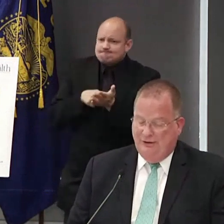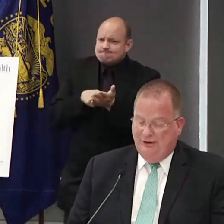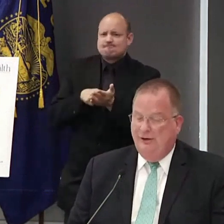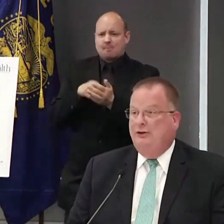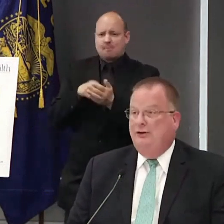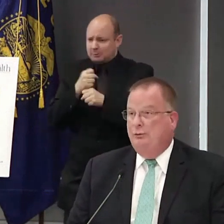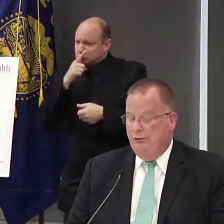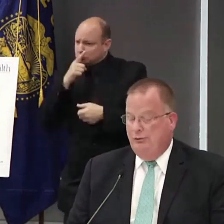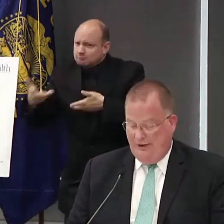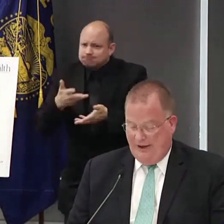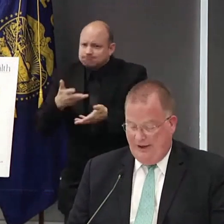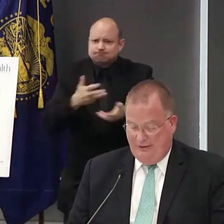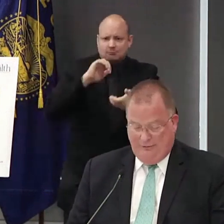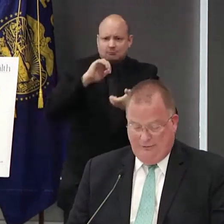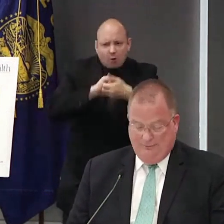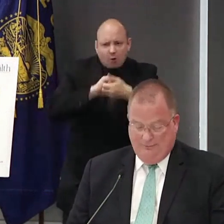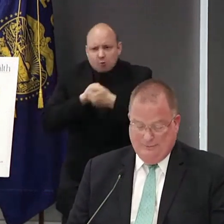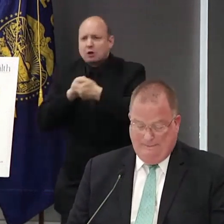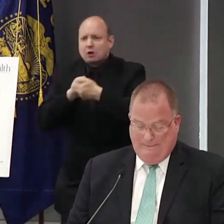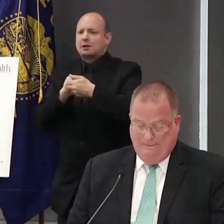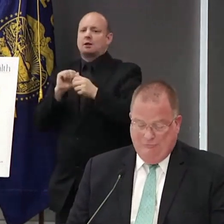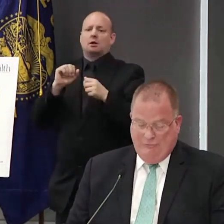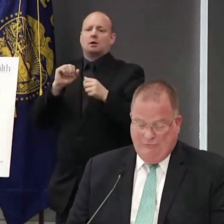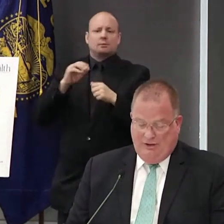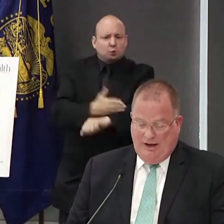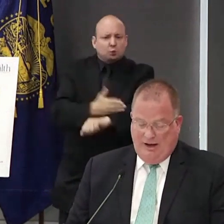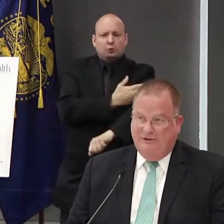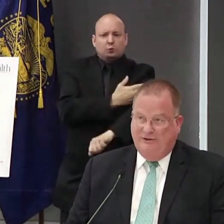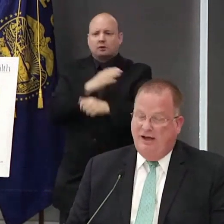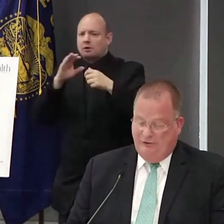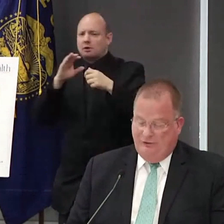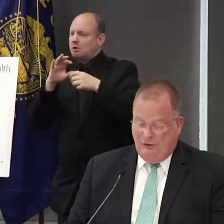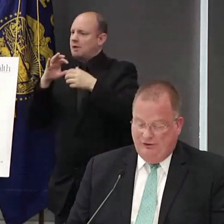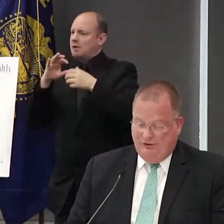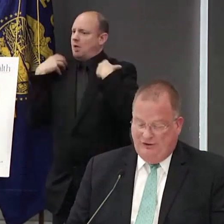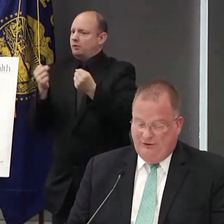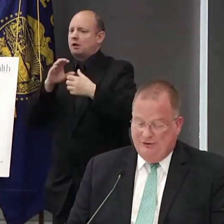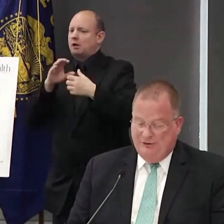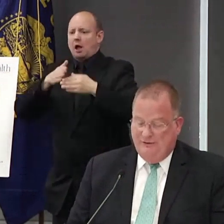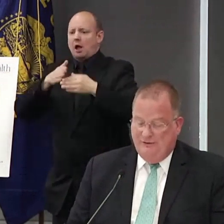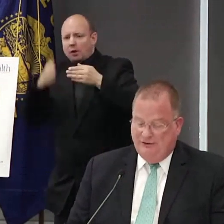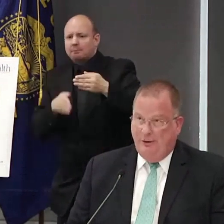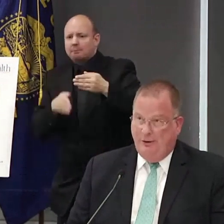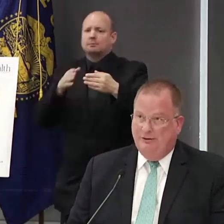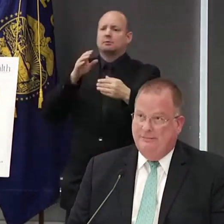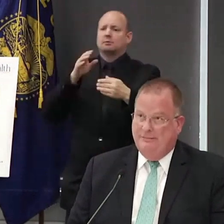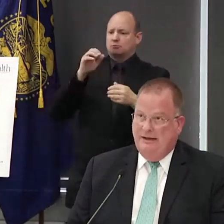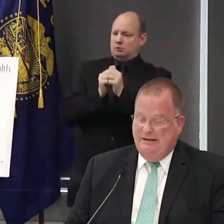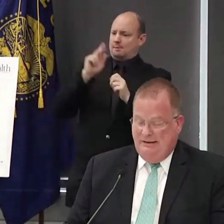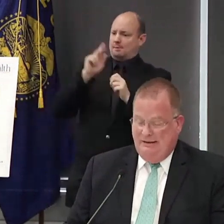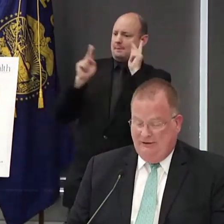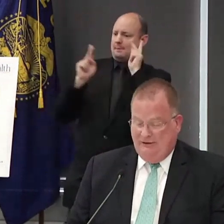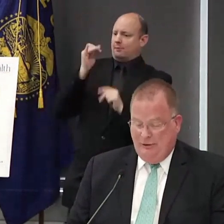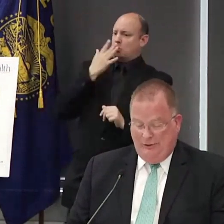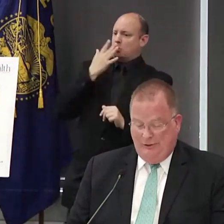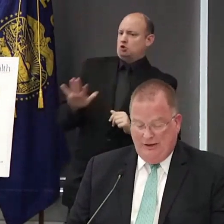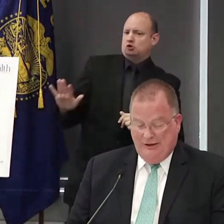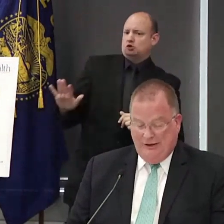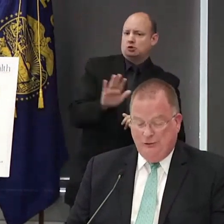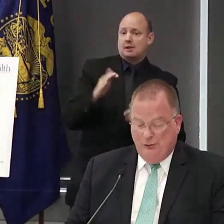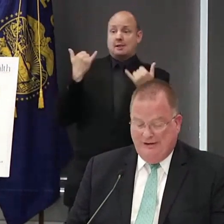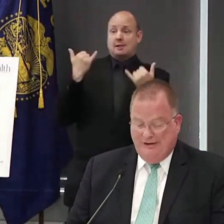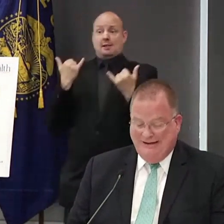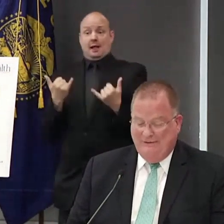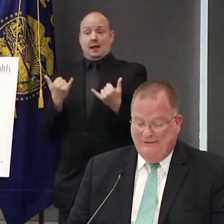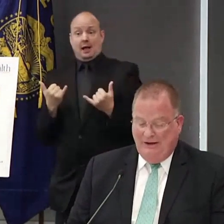communities of color to improve health outcomes. At a time when so much seems to be driving us apart, it's both ironic